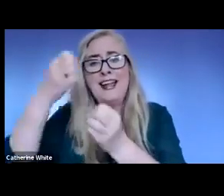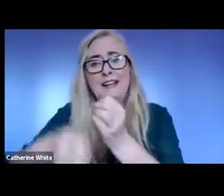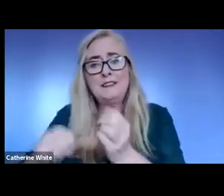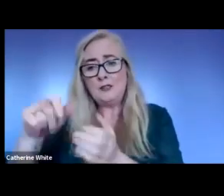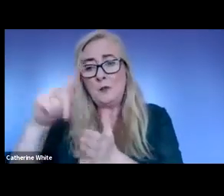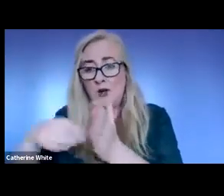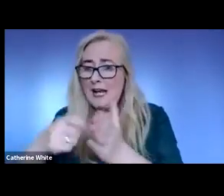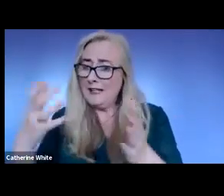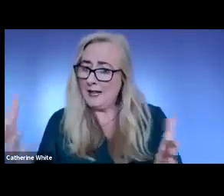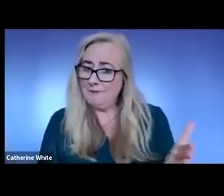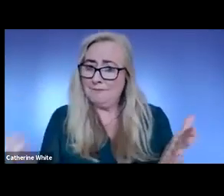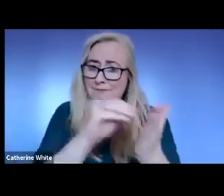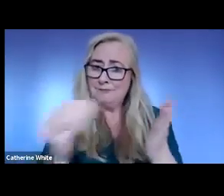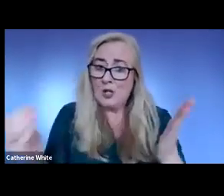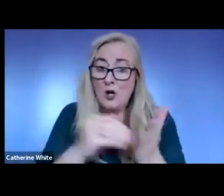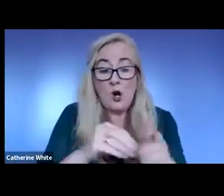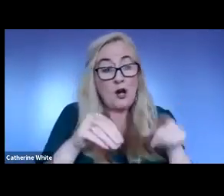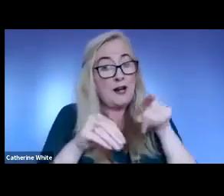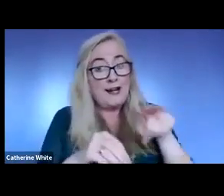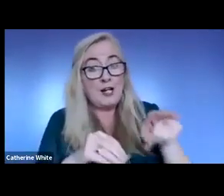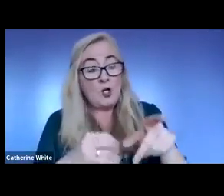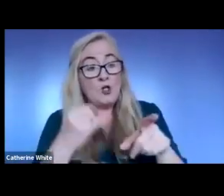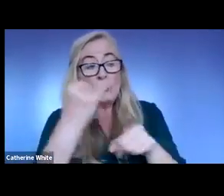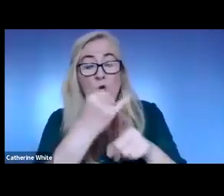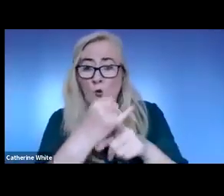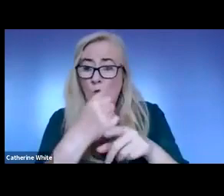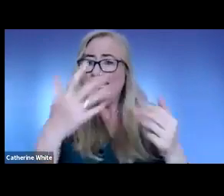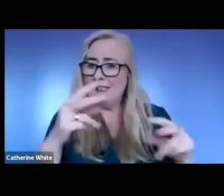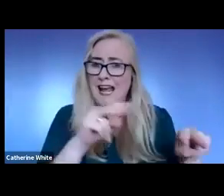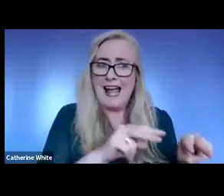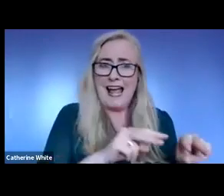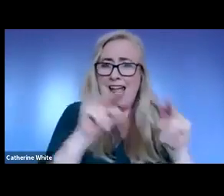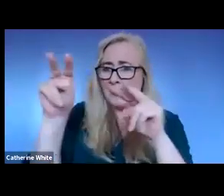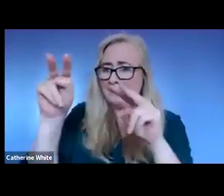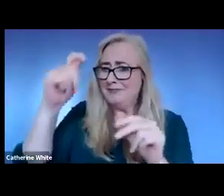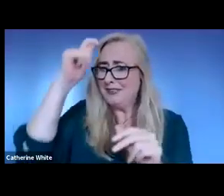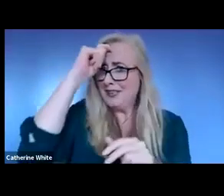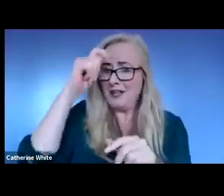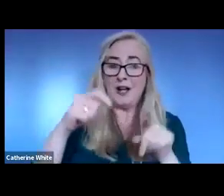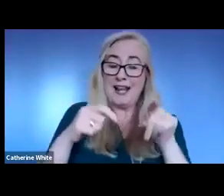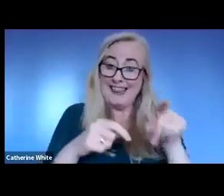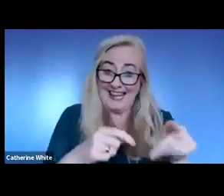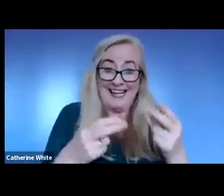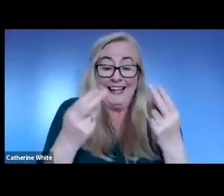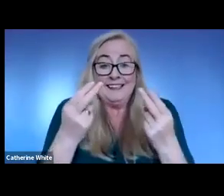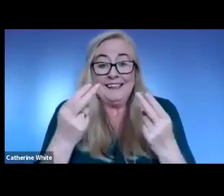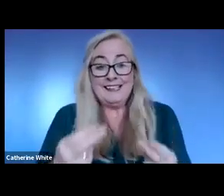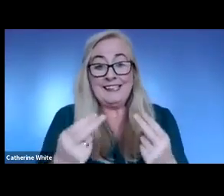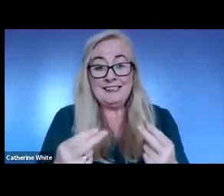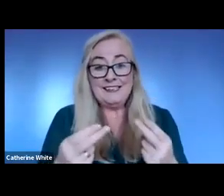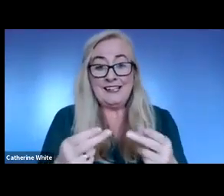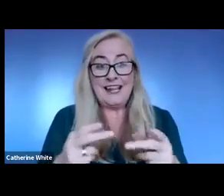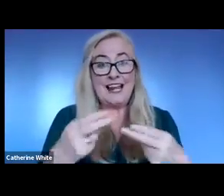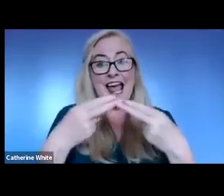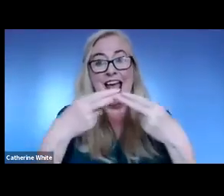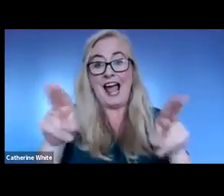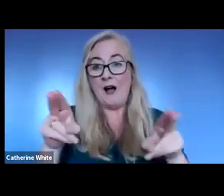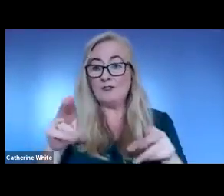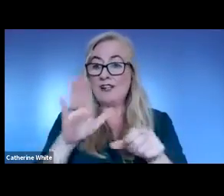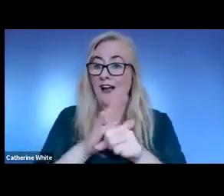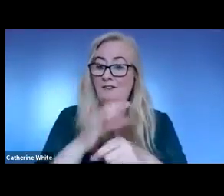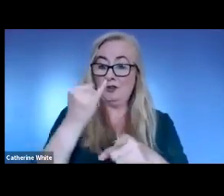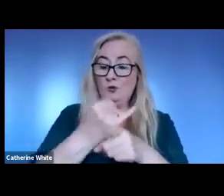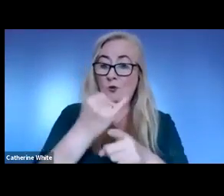together. And schools, I think, need to look out in order for that to happen, because they are going to require out of school learning spaces in